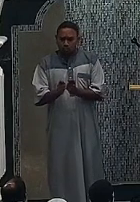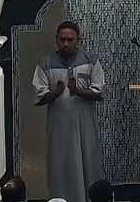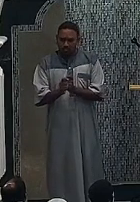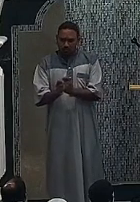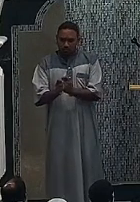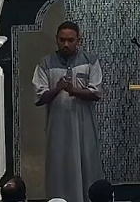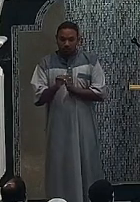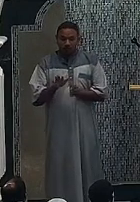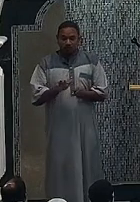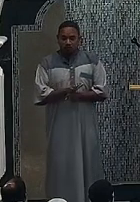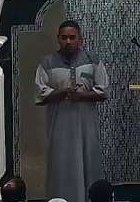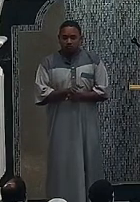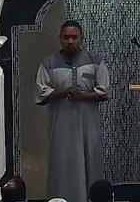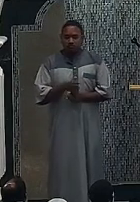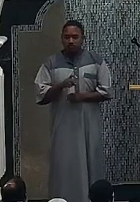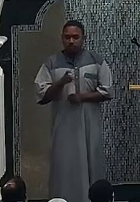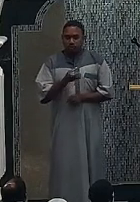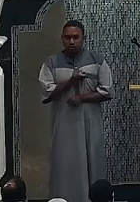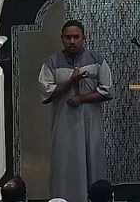1940s,